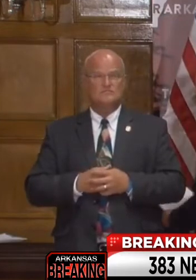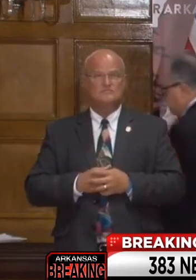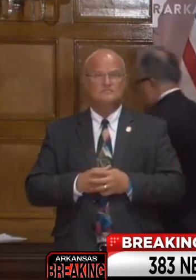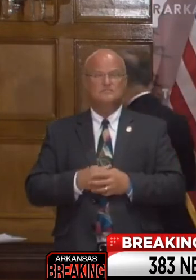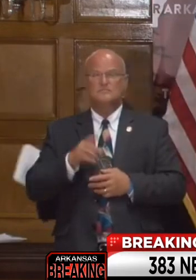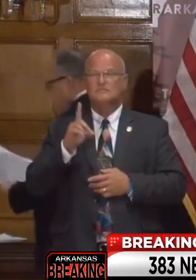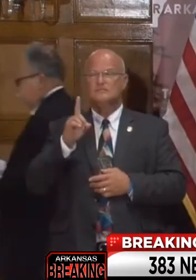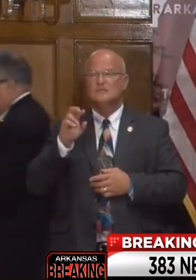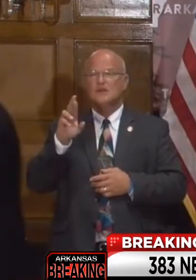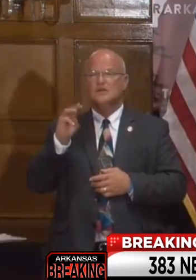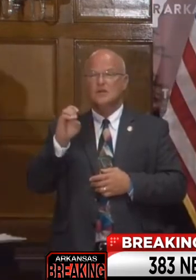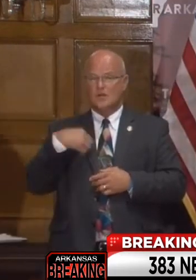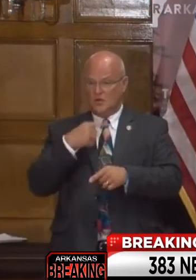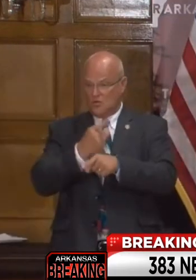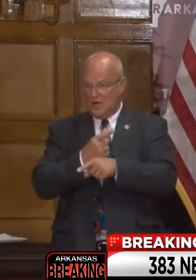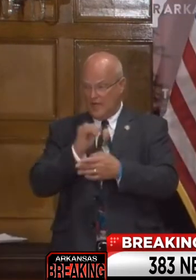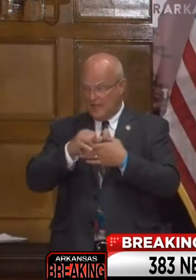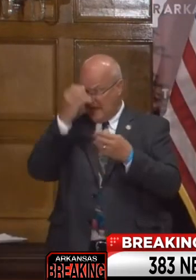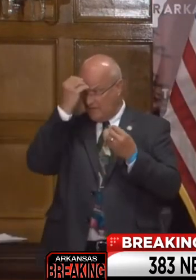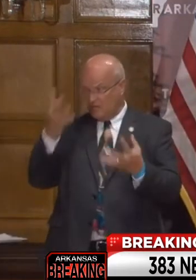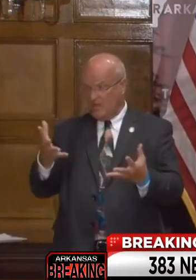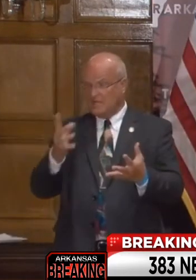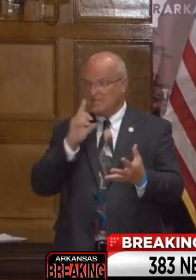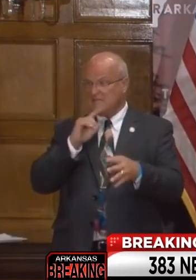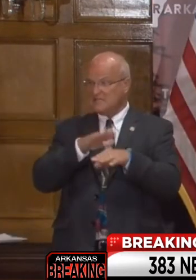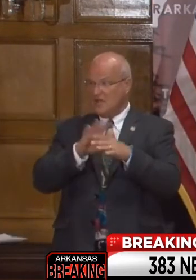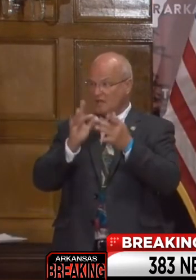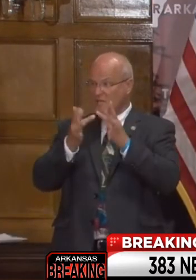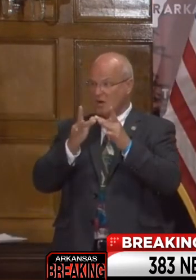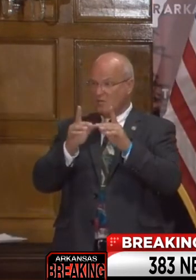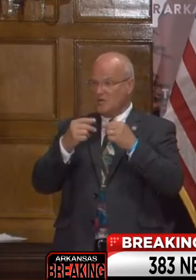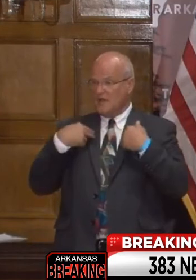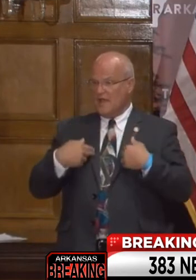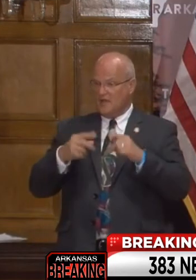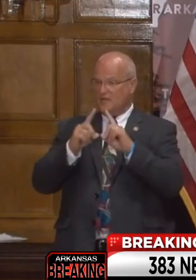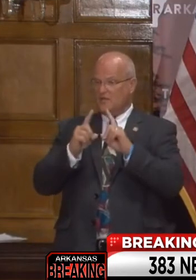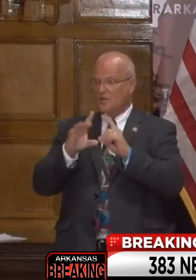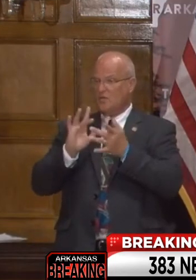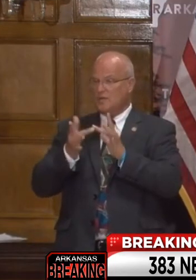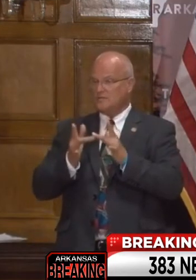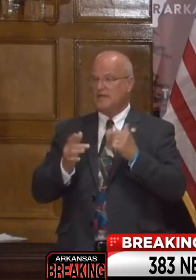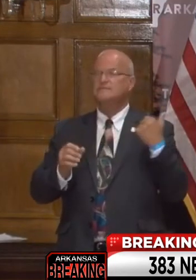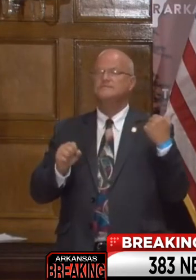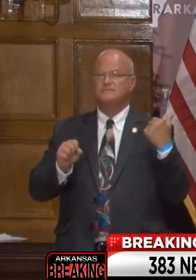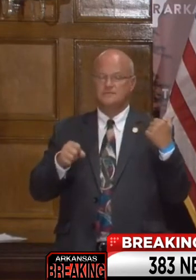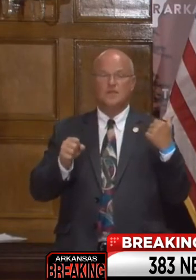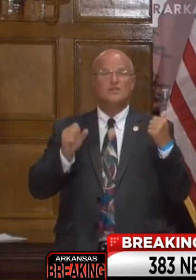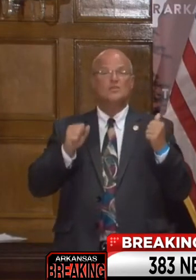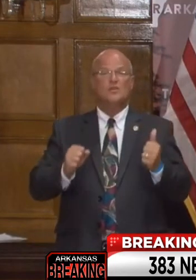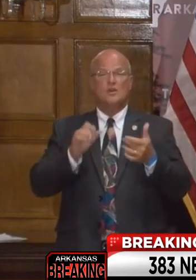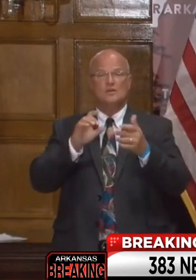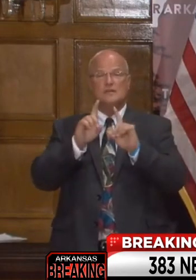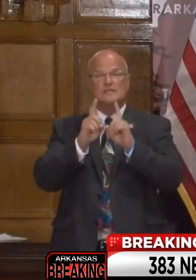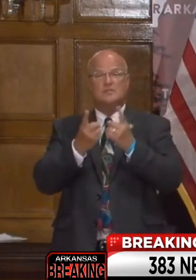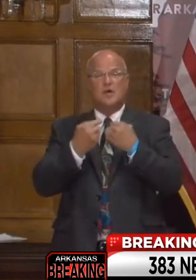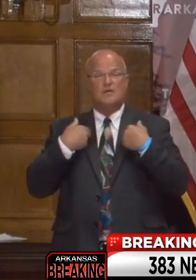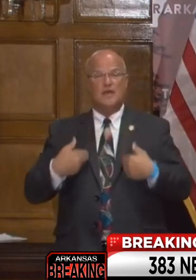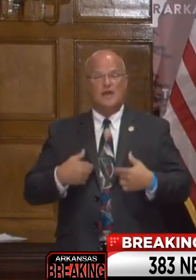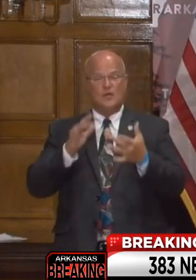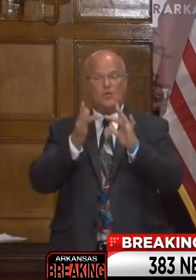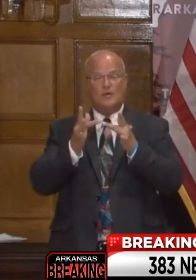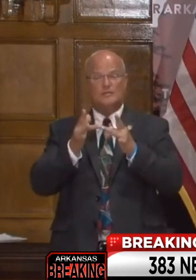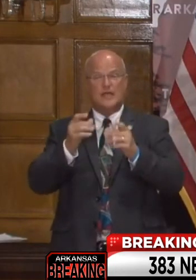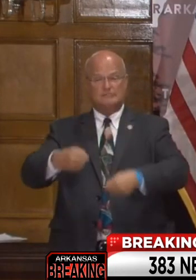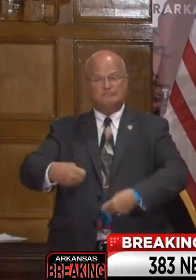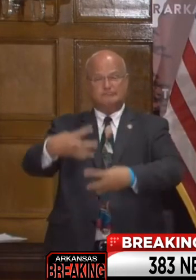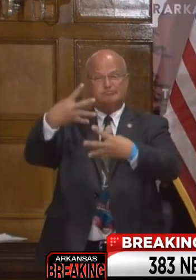And Dr. Romero, am I correct that information is on the Department of Health website? Yes, it is. And so you can go to the Department of Health website and